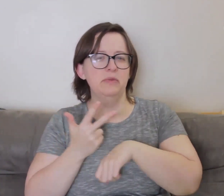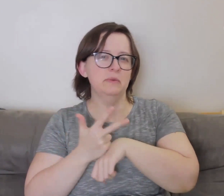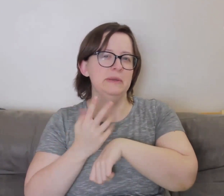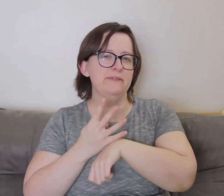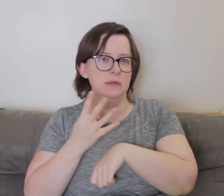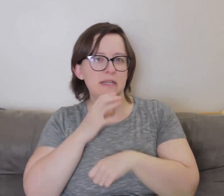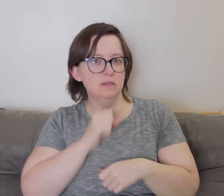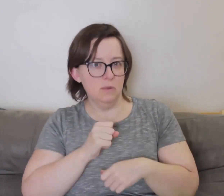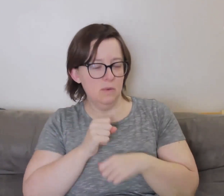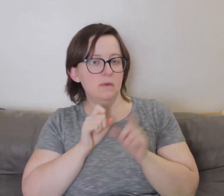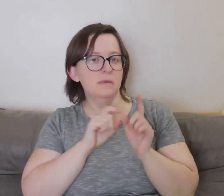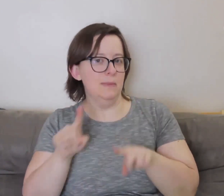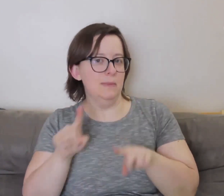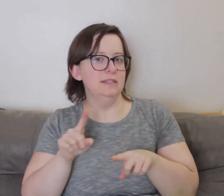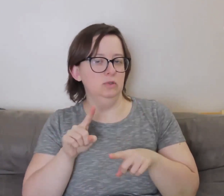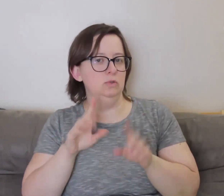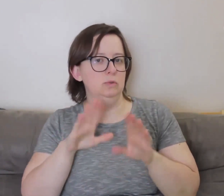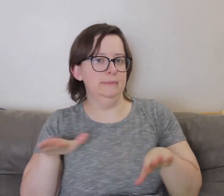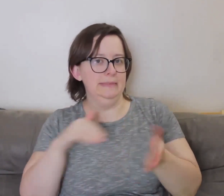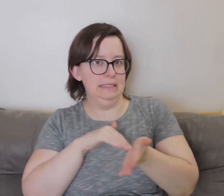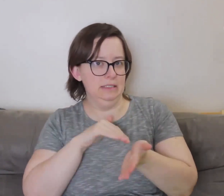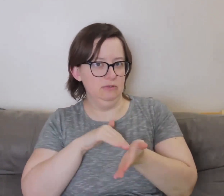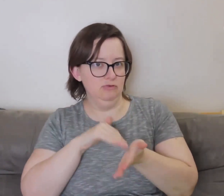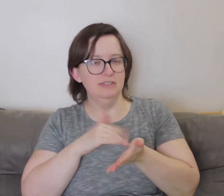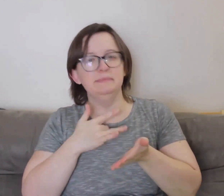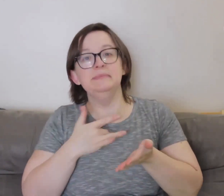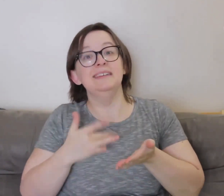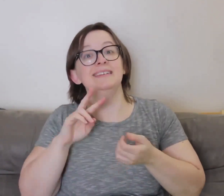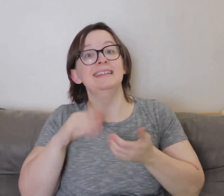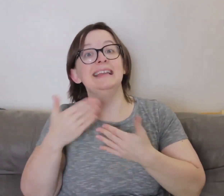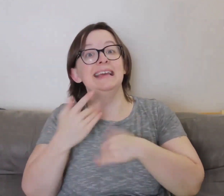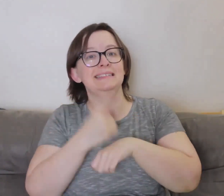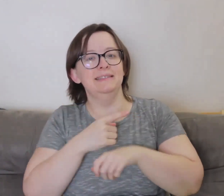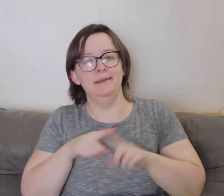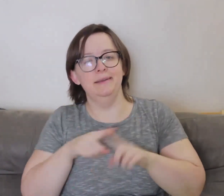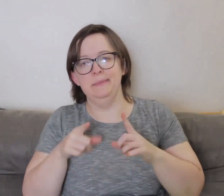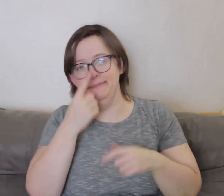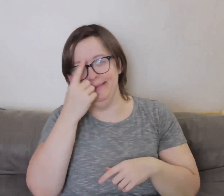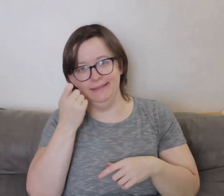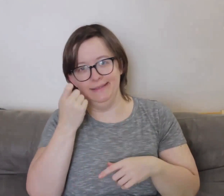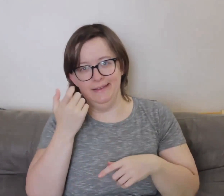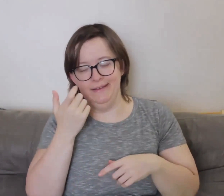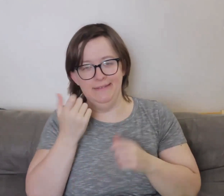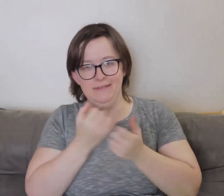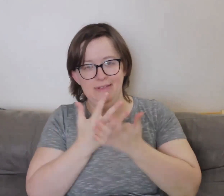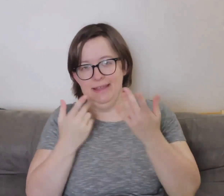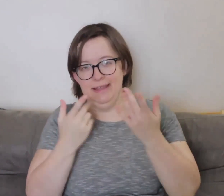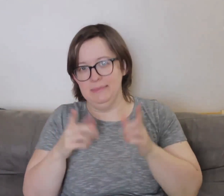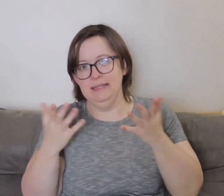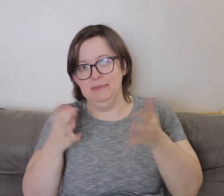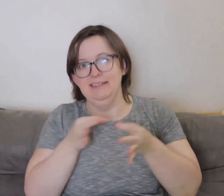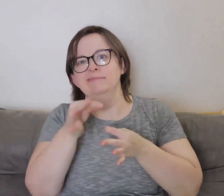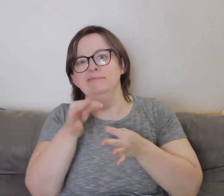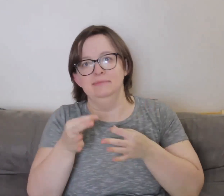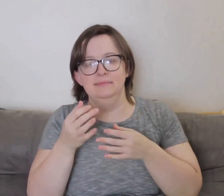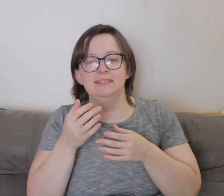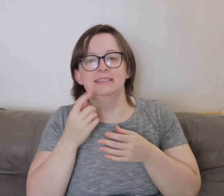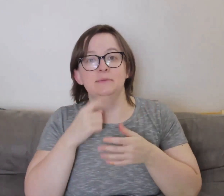happened on a Wednesday. So when the baby was 3 or 4 days old, we went to doctor because, you